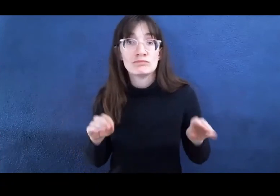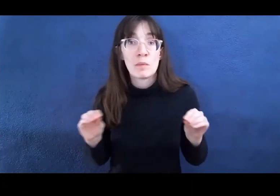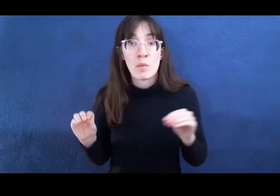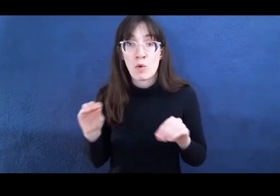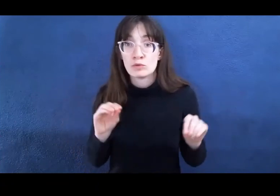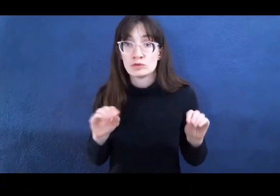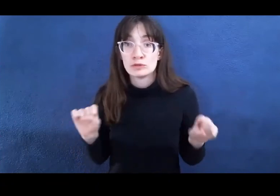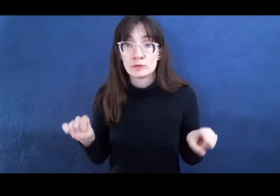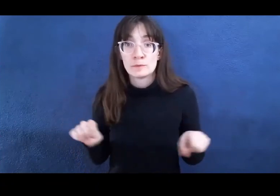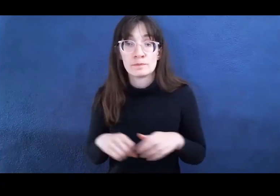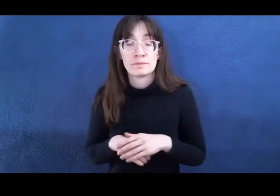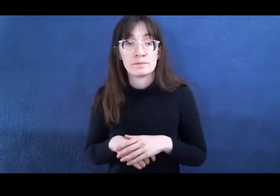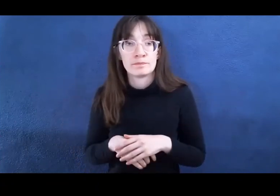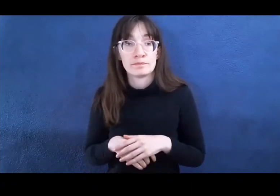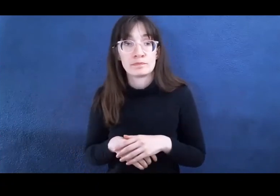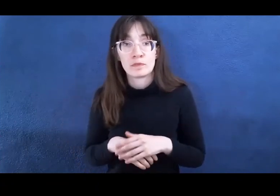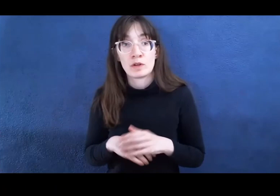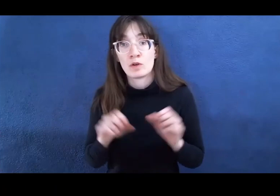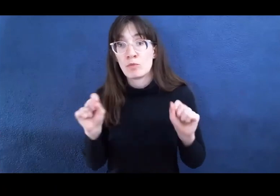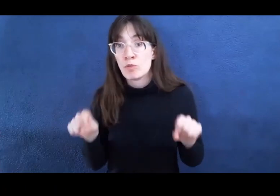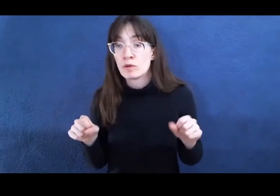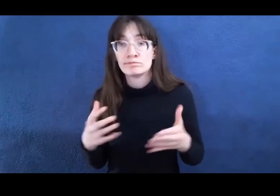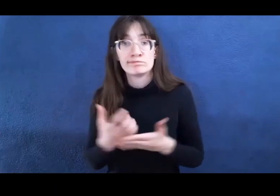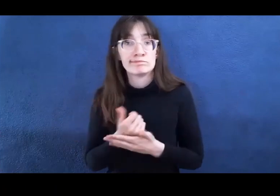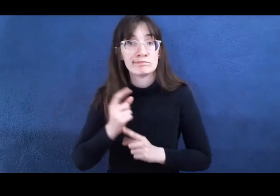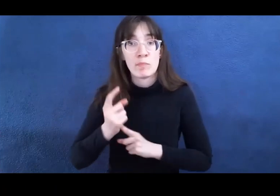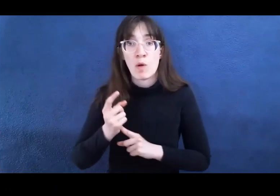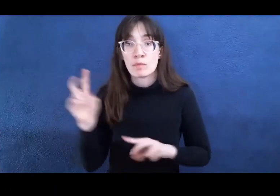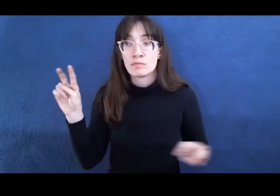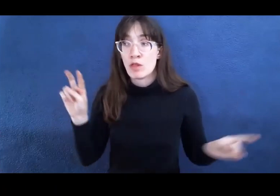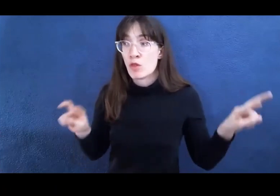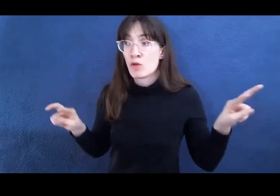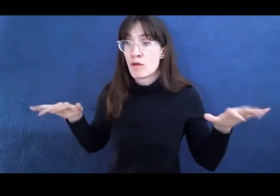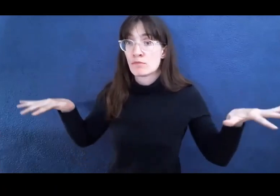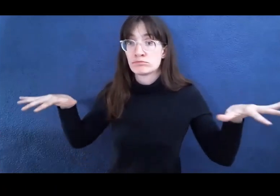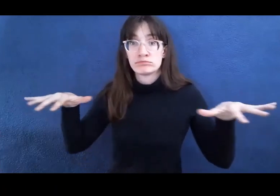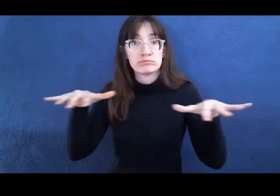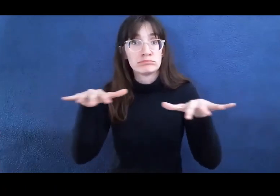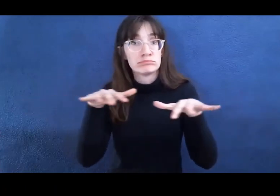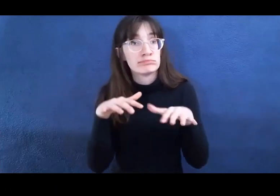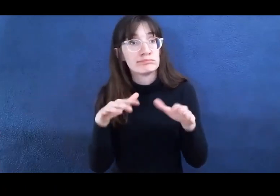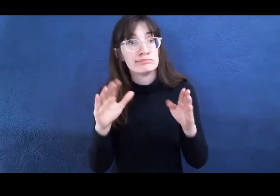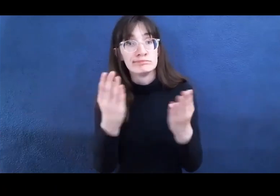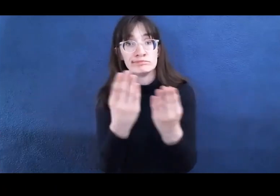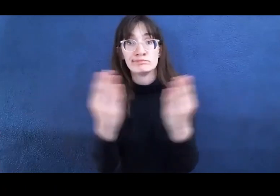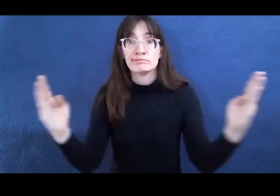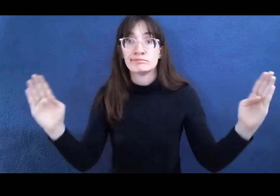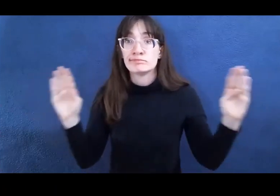You might take a moment to look around your space. Maybe you look around your space.